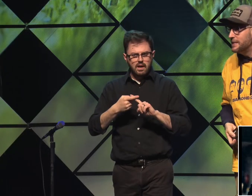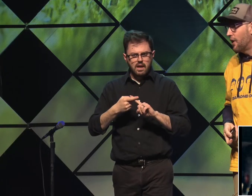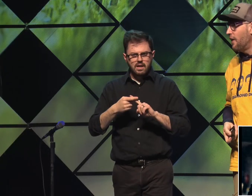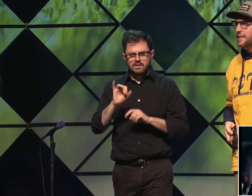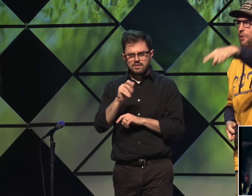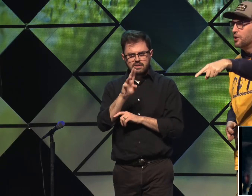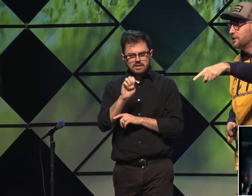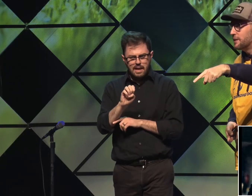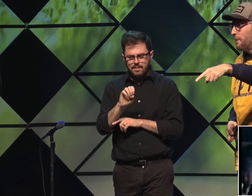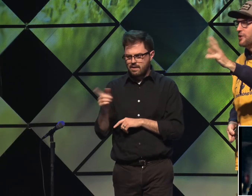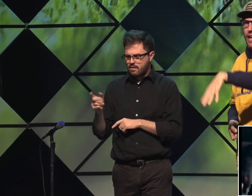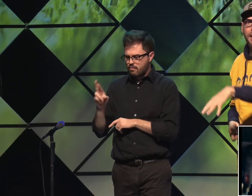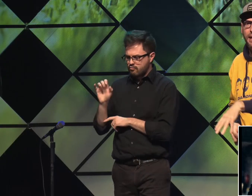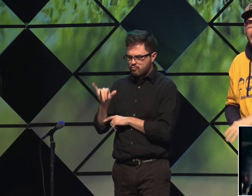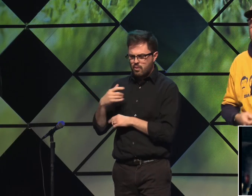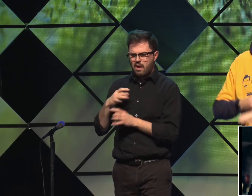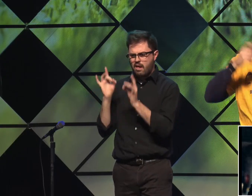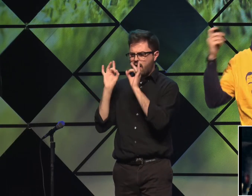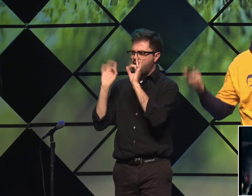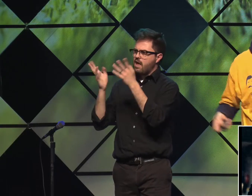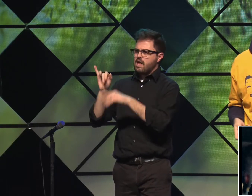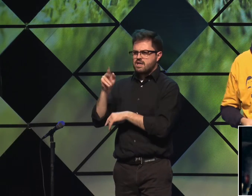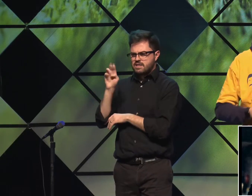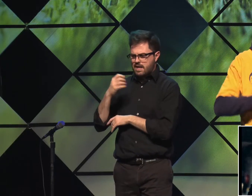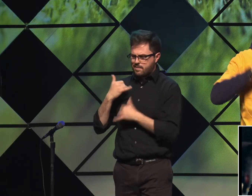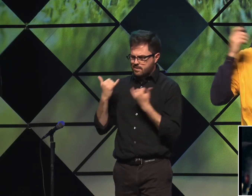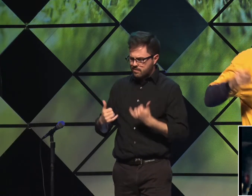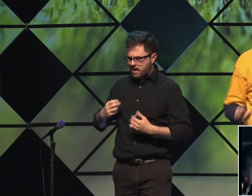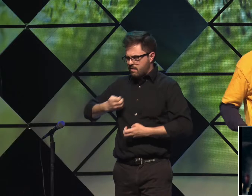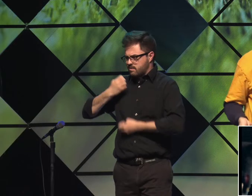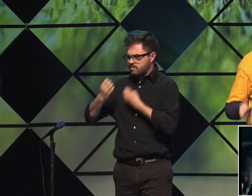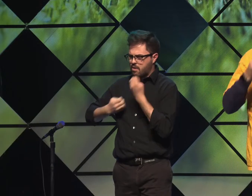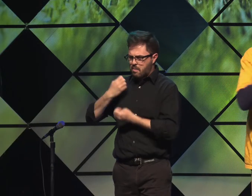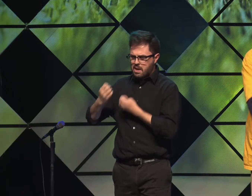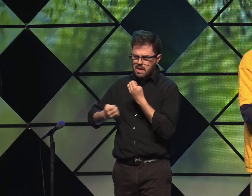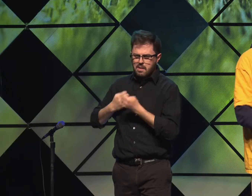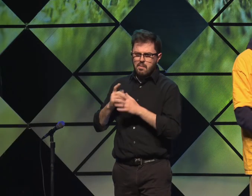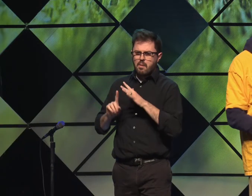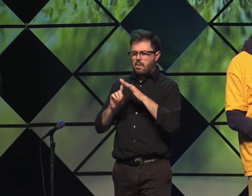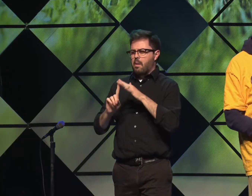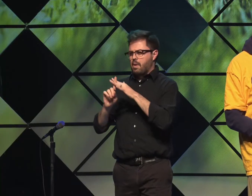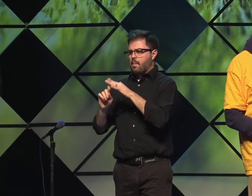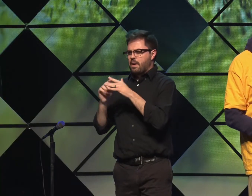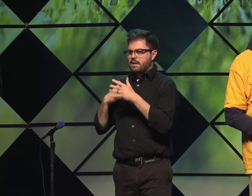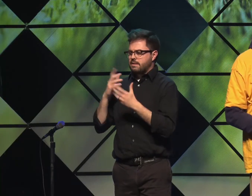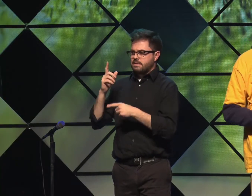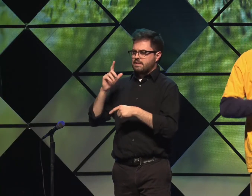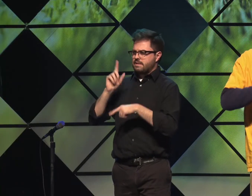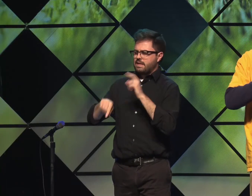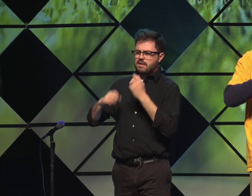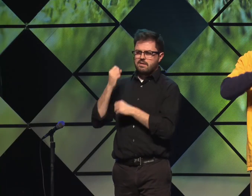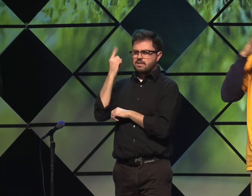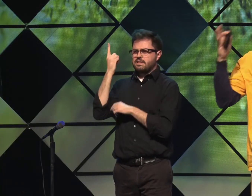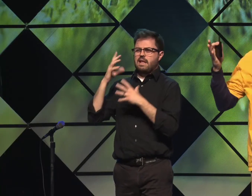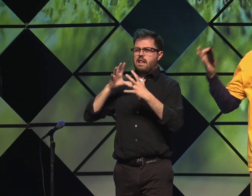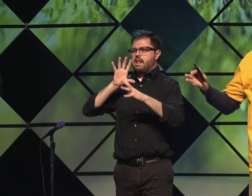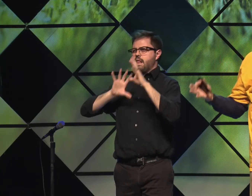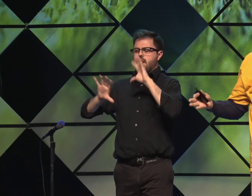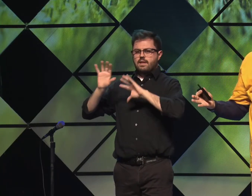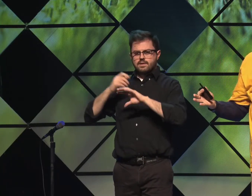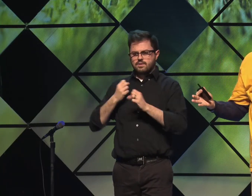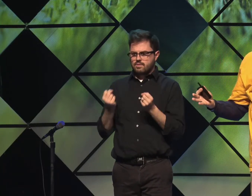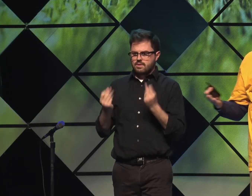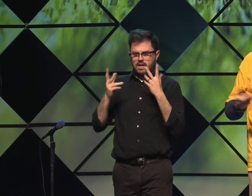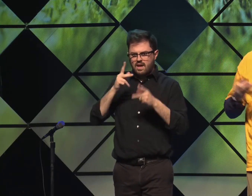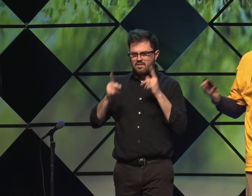Jamie, so he's got all these emotions about Jamie, and now he doesn't know what to do. And he's at a loss with all his emotions, right? So it's just this big emotion